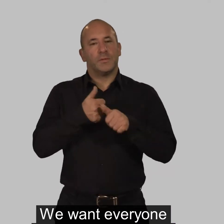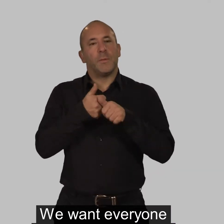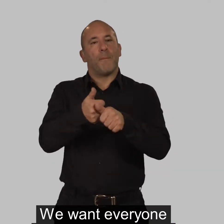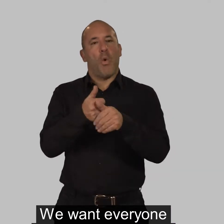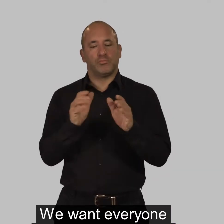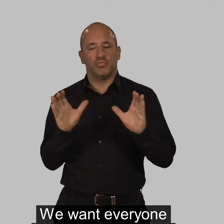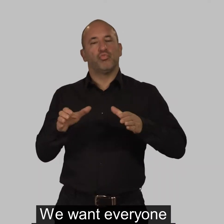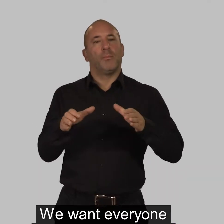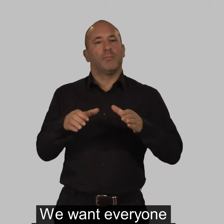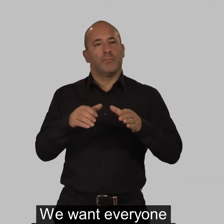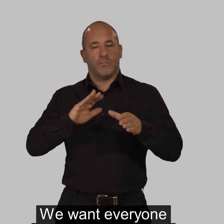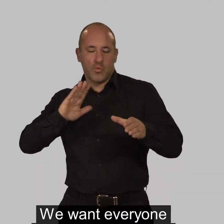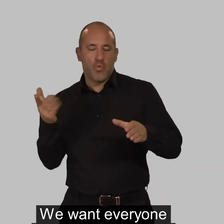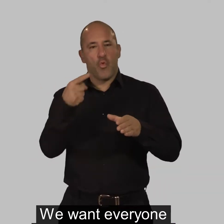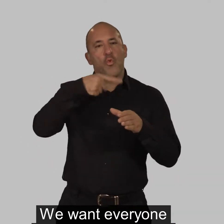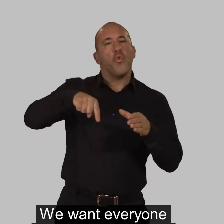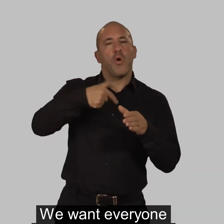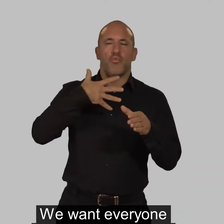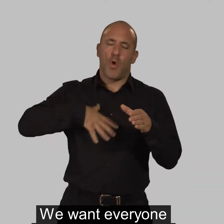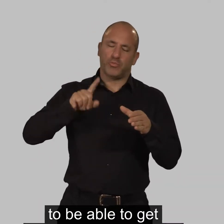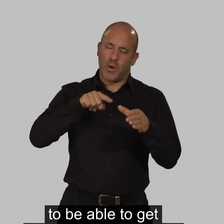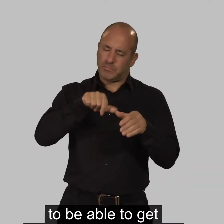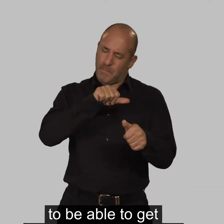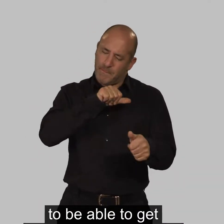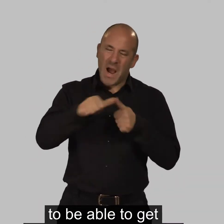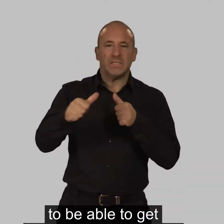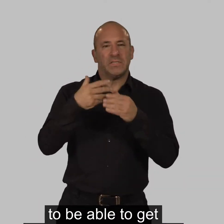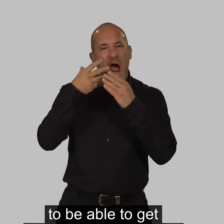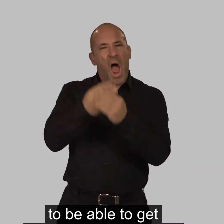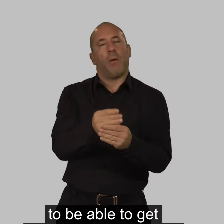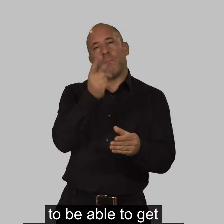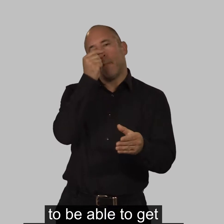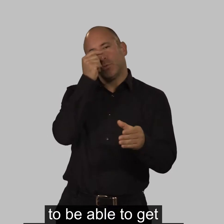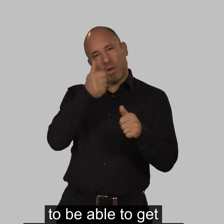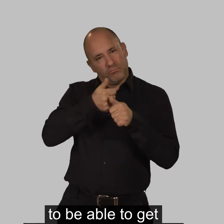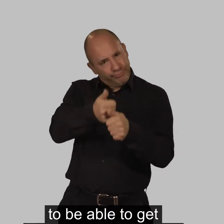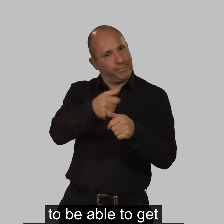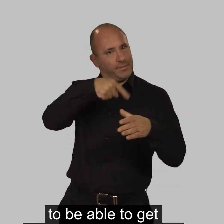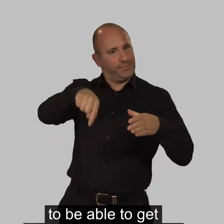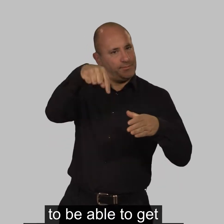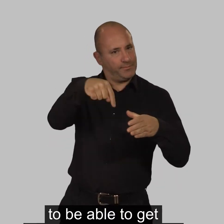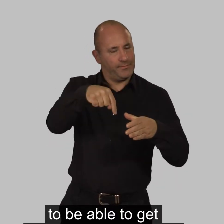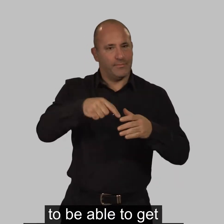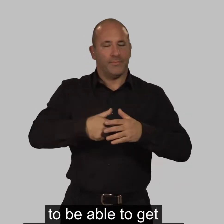We want everyone in the support group to be able to get the best help possible.